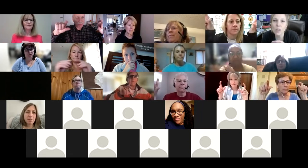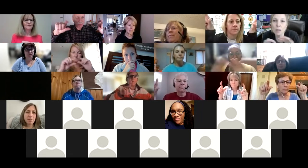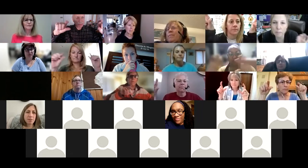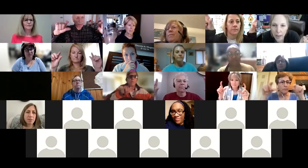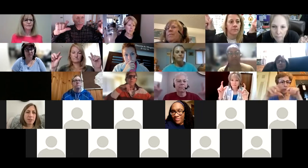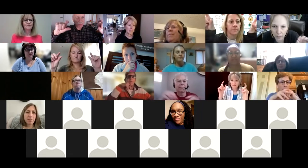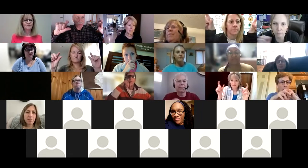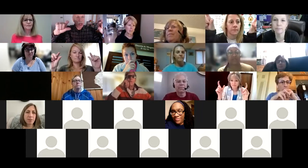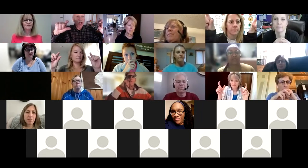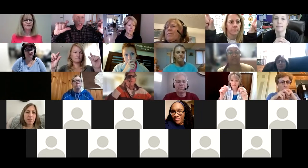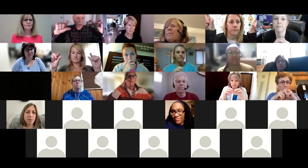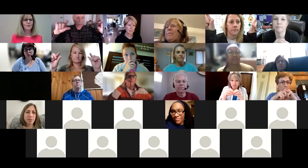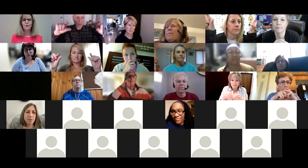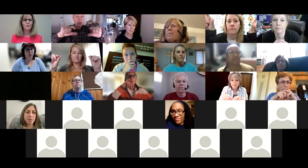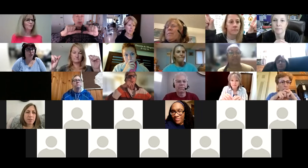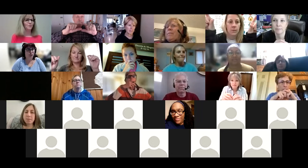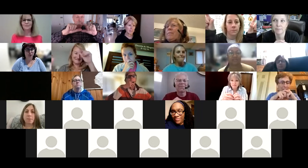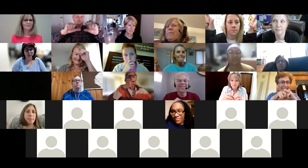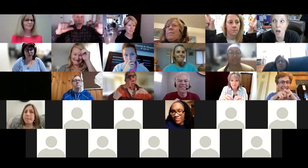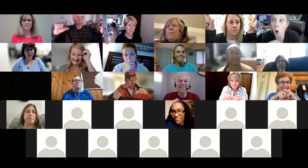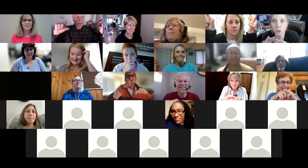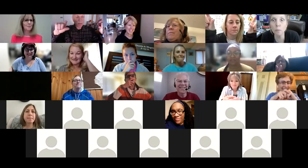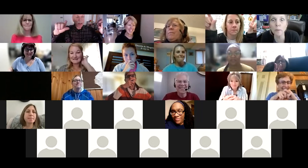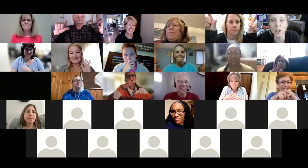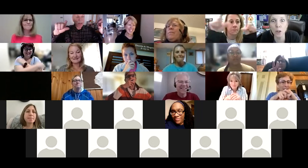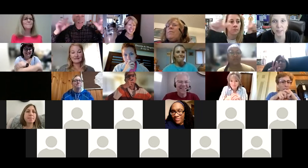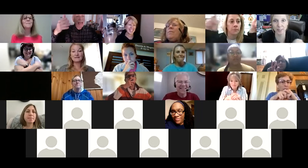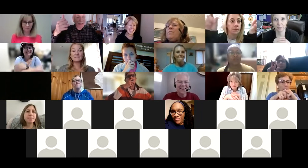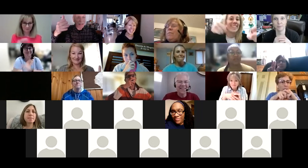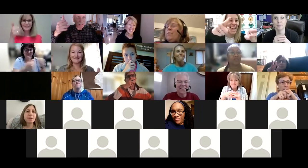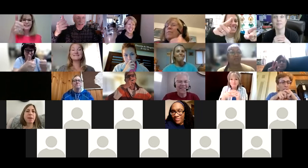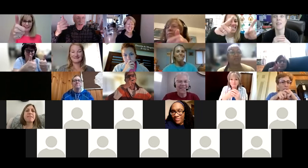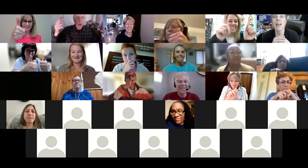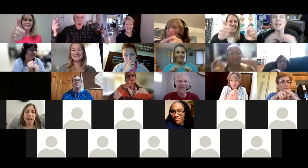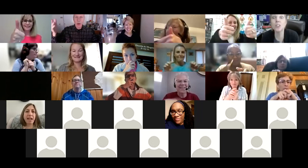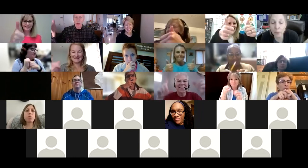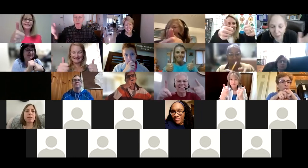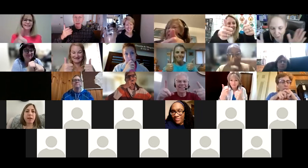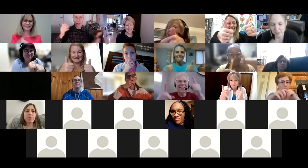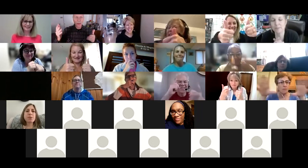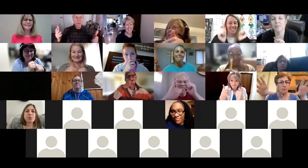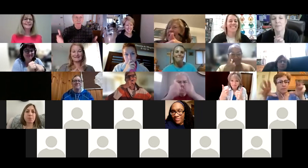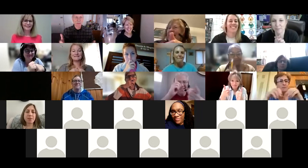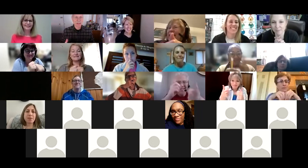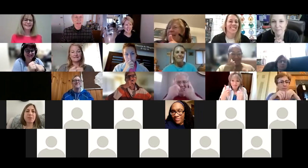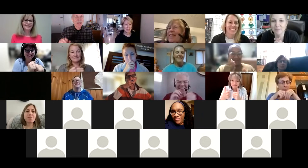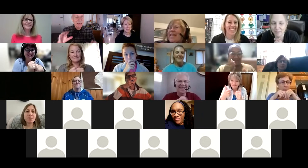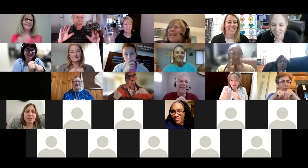Batman. No. The first orange sentence is about... Oh, Yes. Superheroes. Now